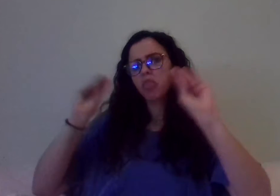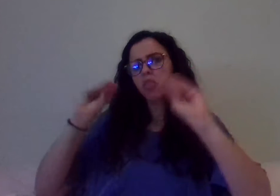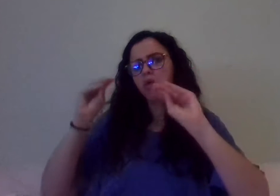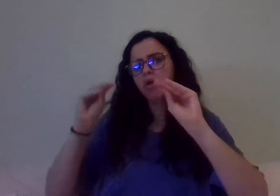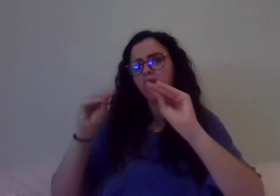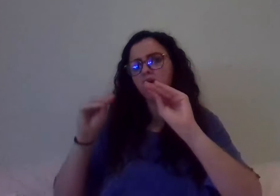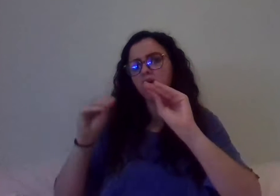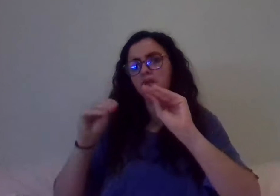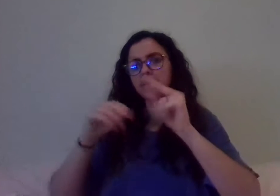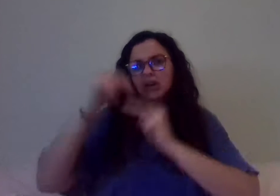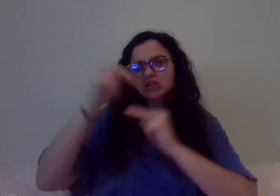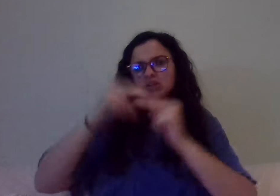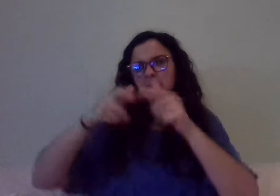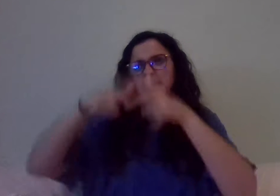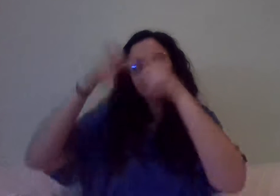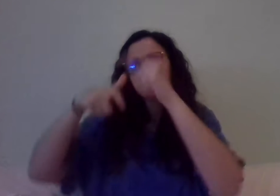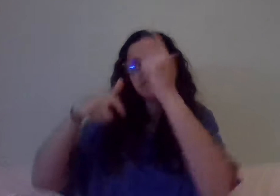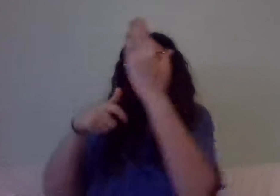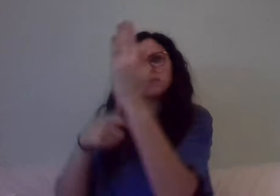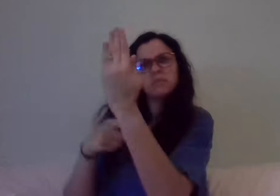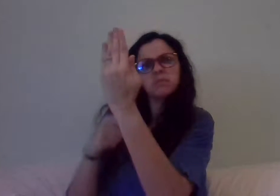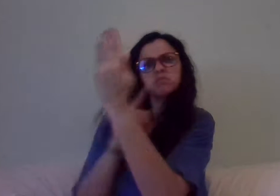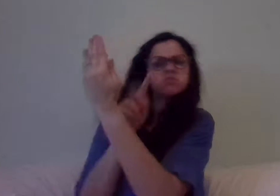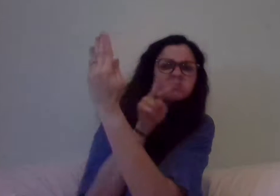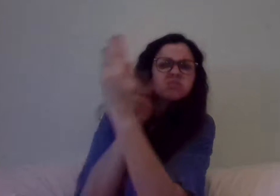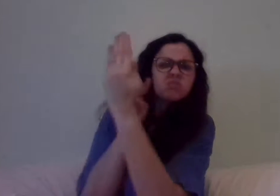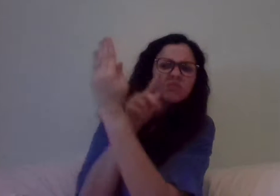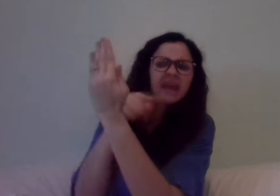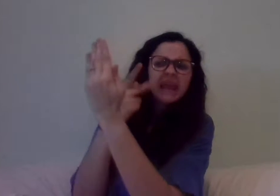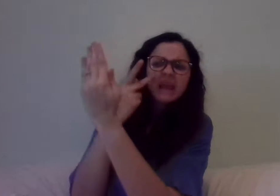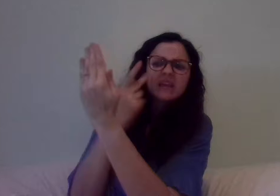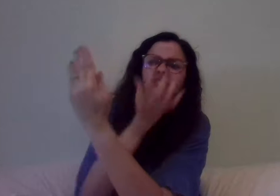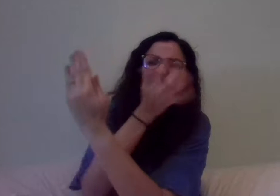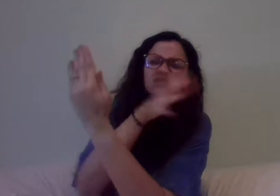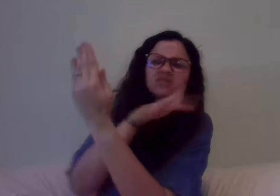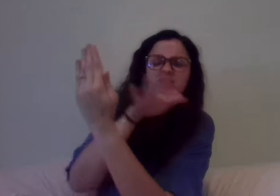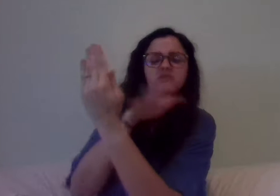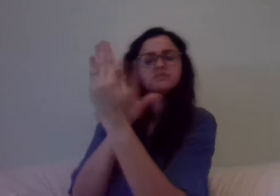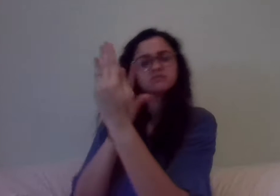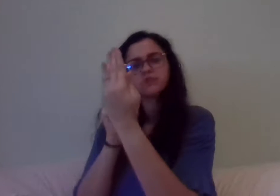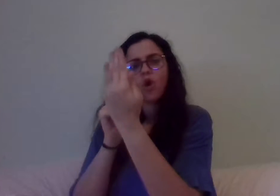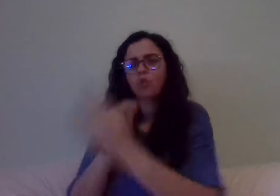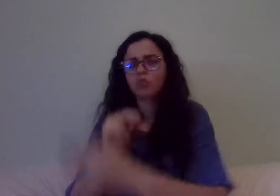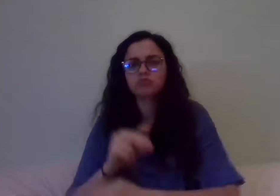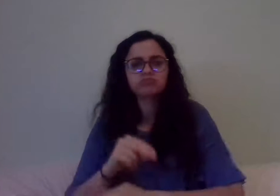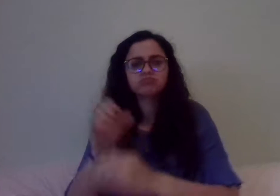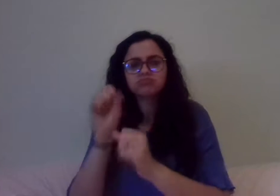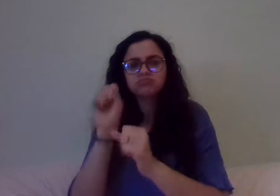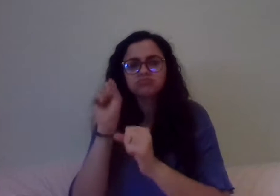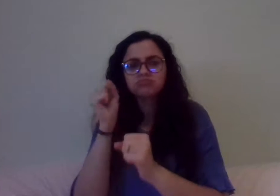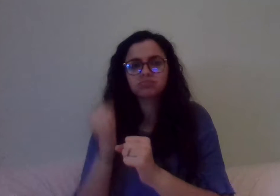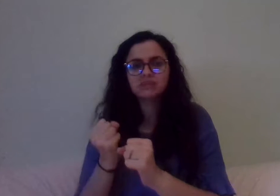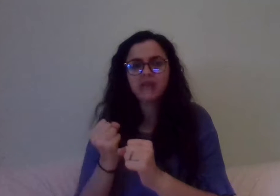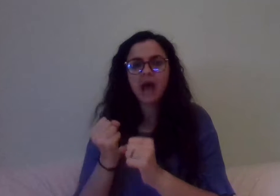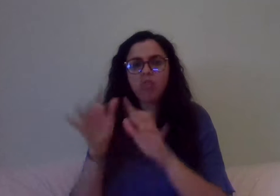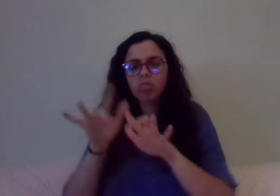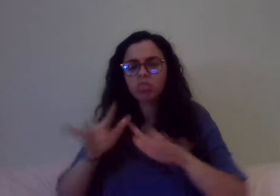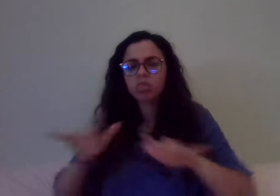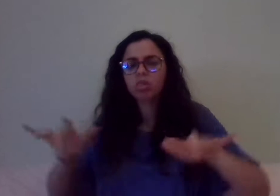get to cities or scenes from the urban centers, go back to this panel number 21, and you can see how